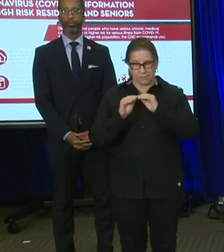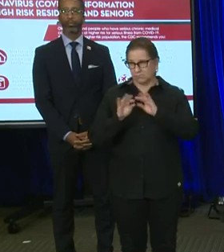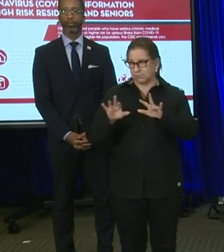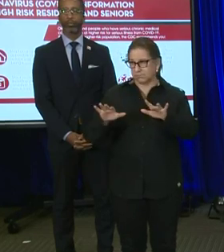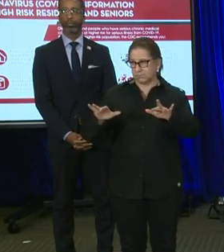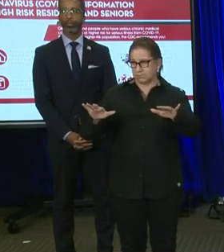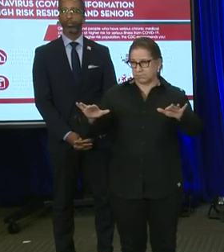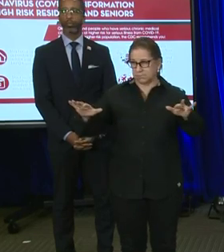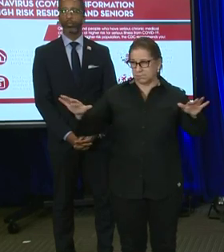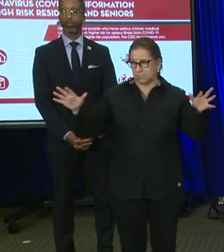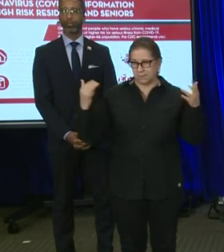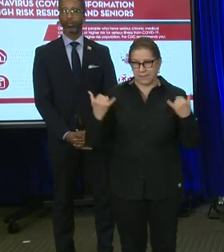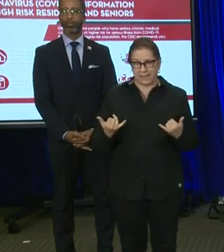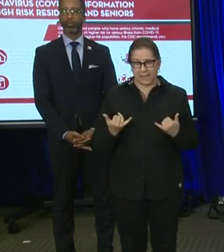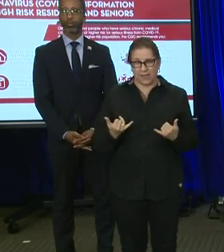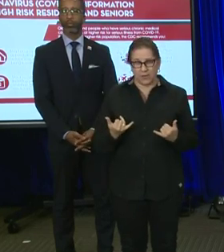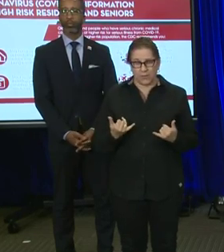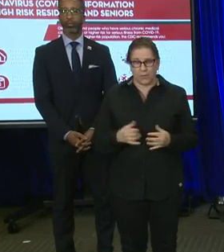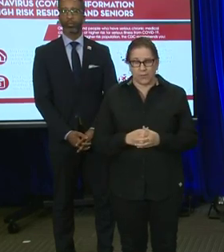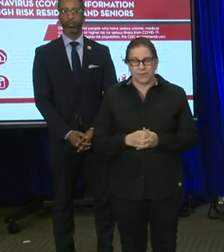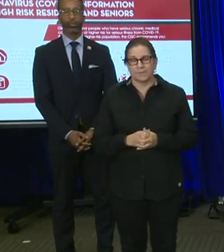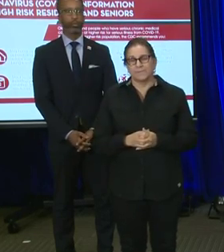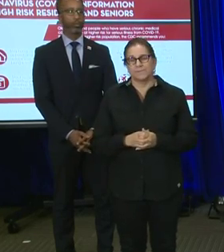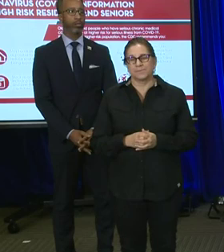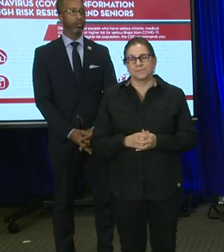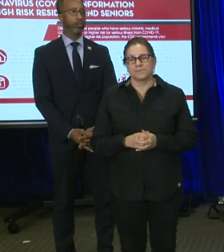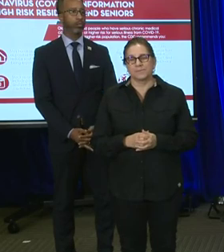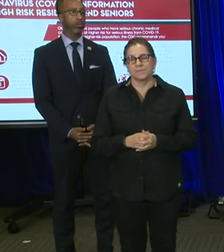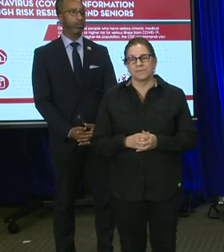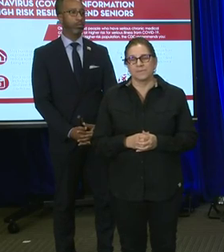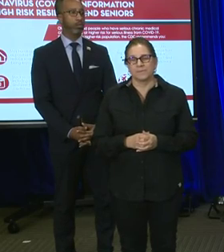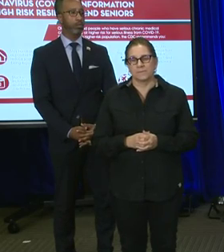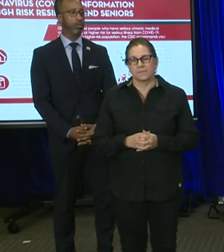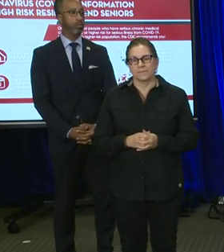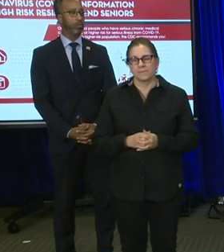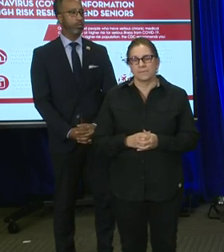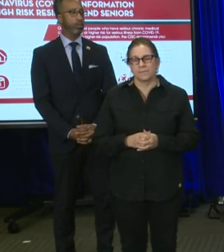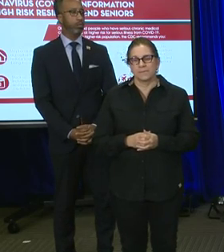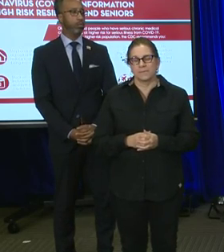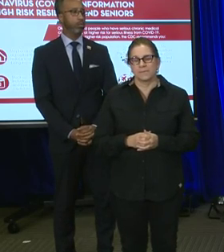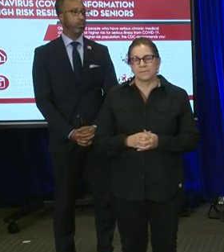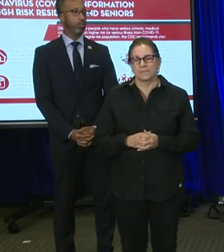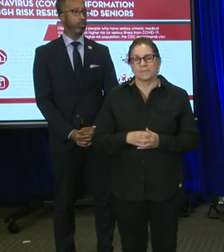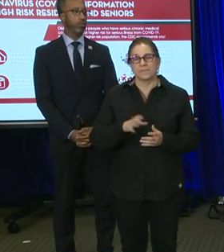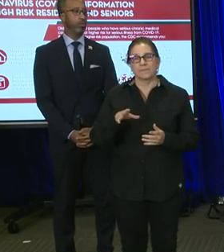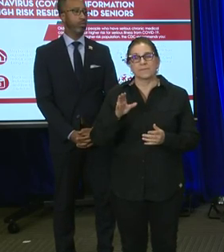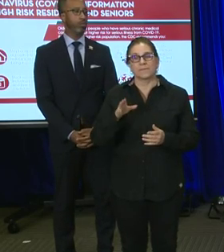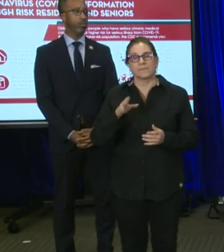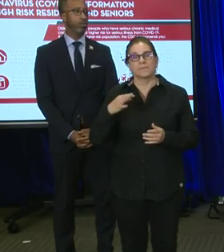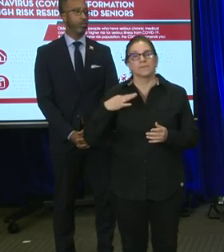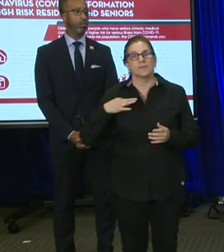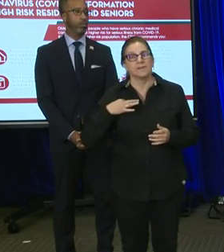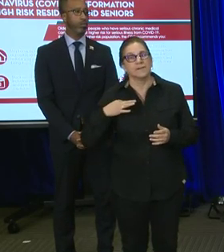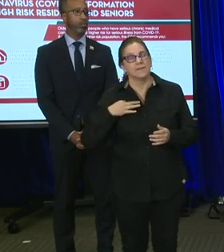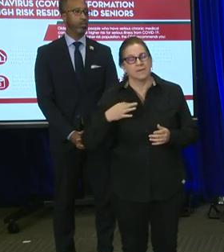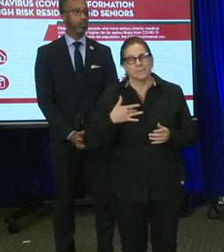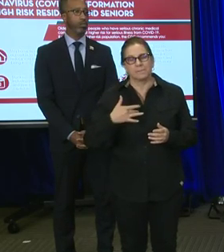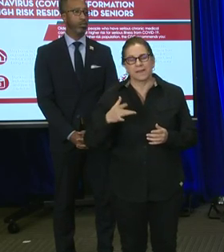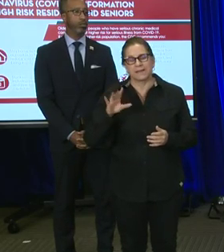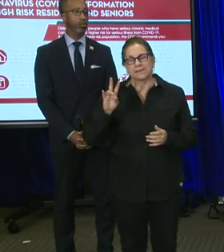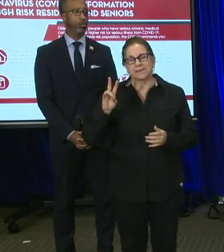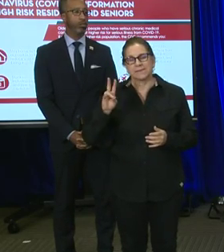and waivers include eliminating the 7-day waiting period to receive benefits.